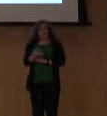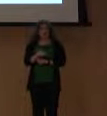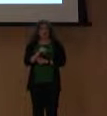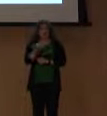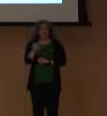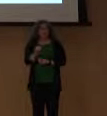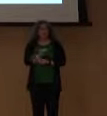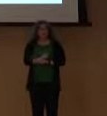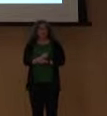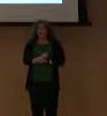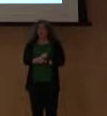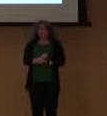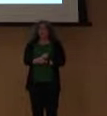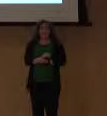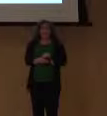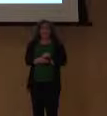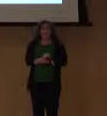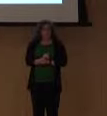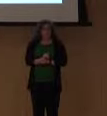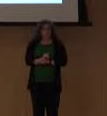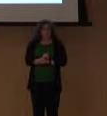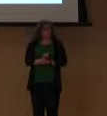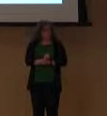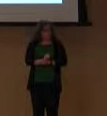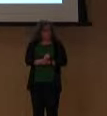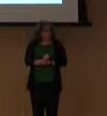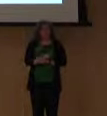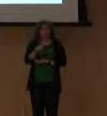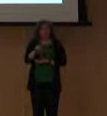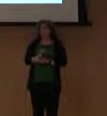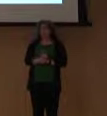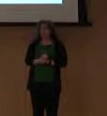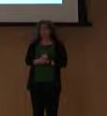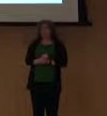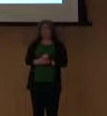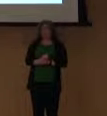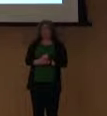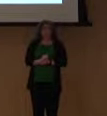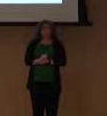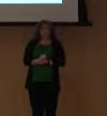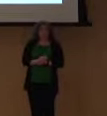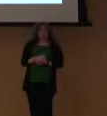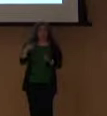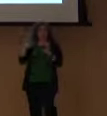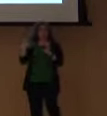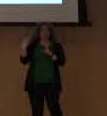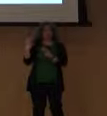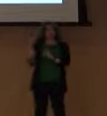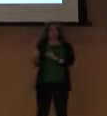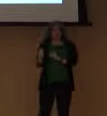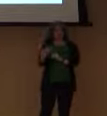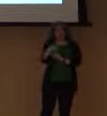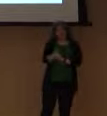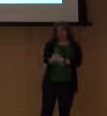NTID had hired a tutor, an adjunct tutor who lives in Florida to do tutoring and engineering. And so those were